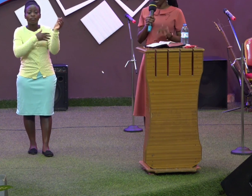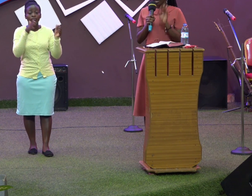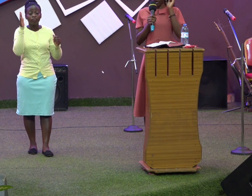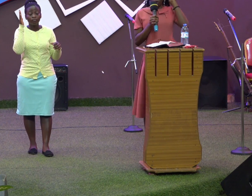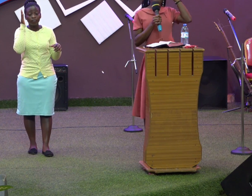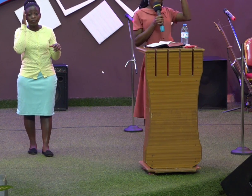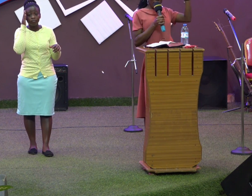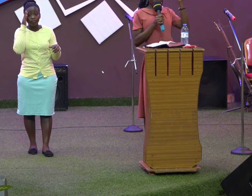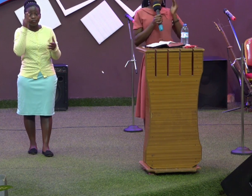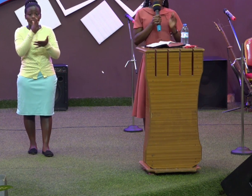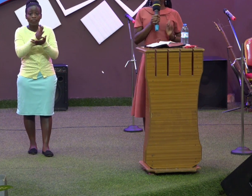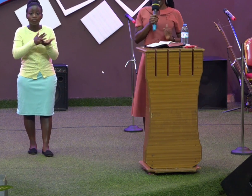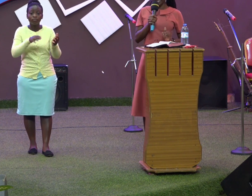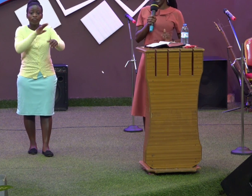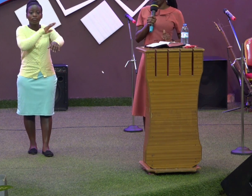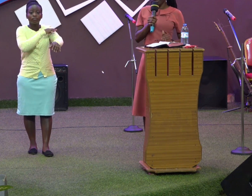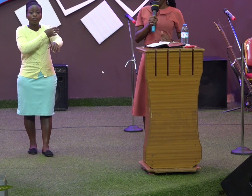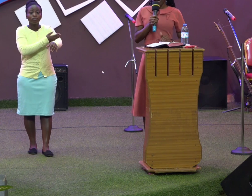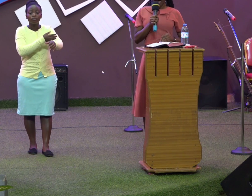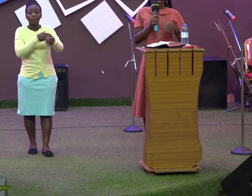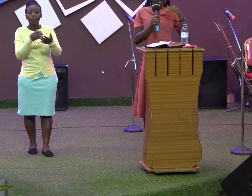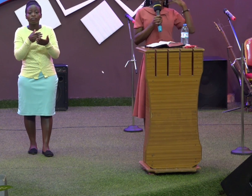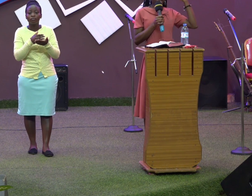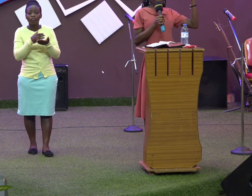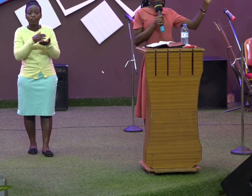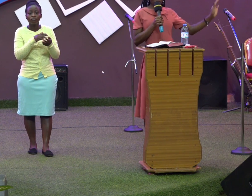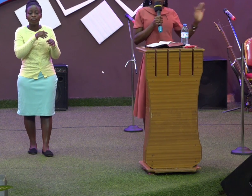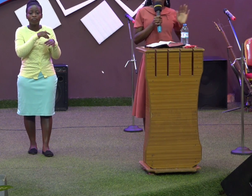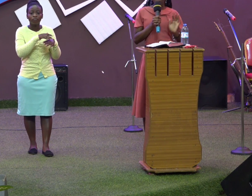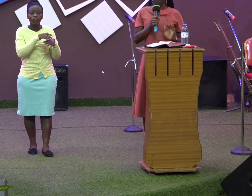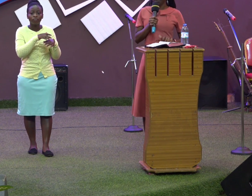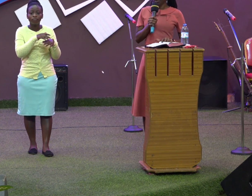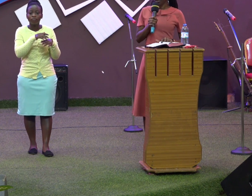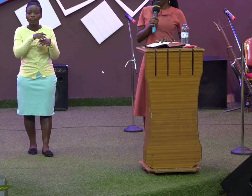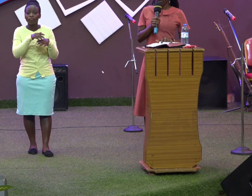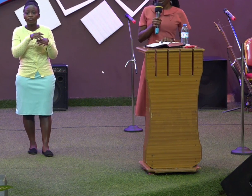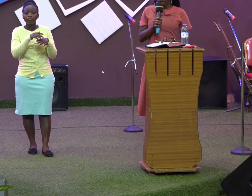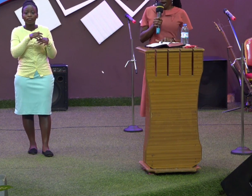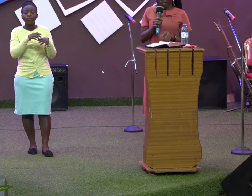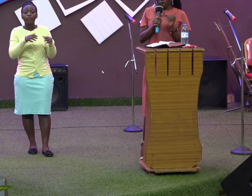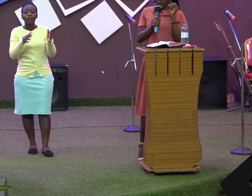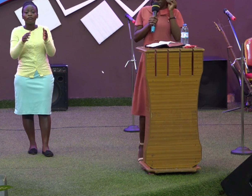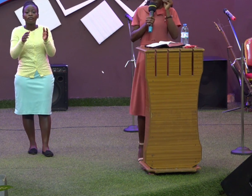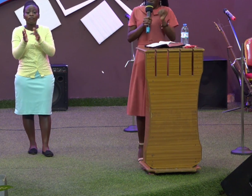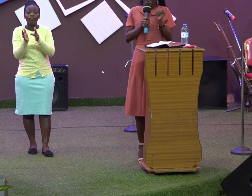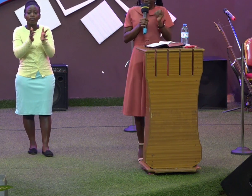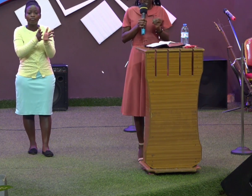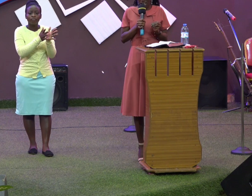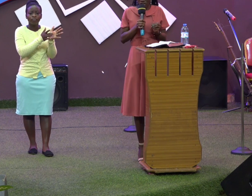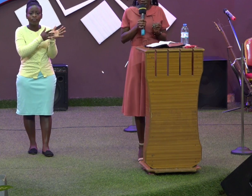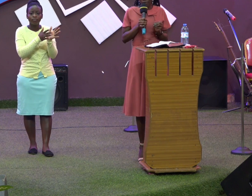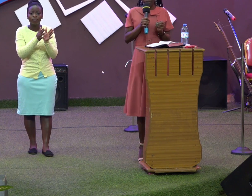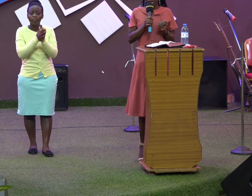He would go back to the mountain and tell the disciples, you go. And he continues to be